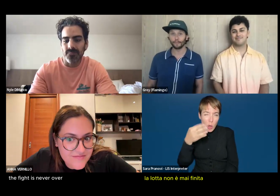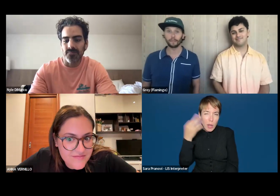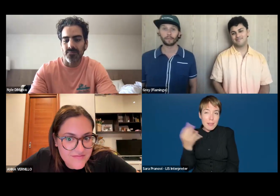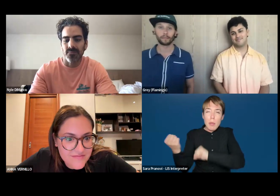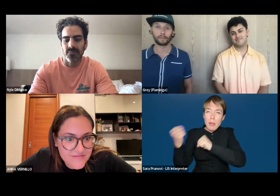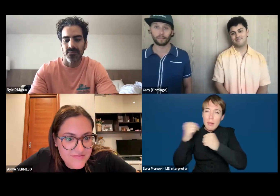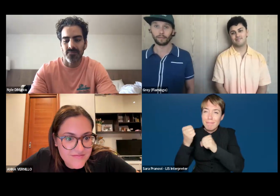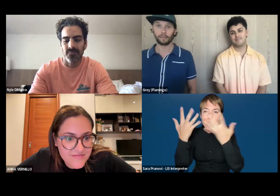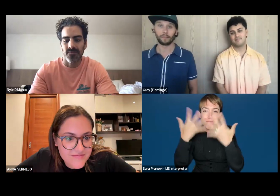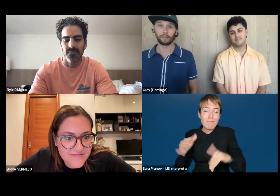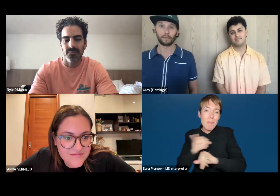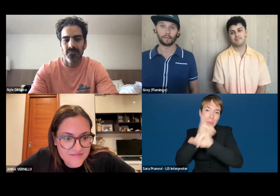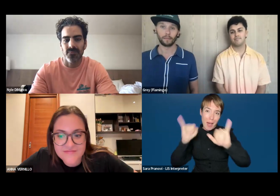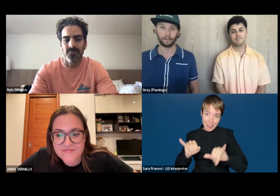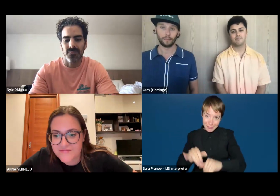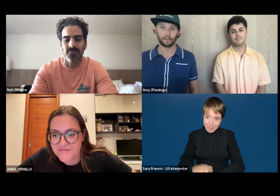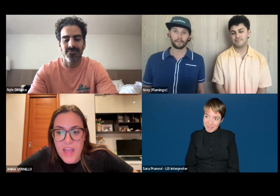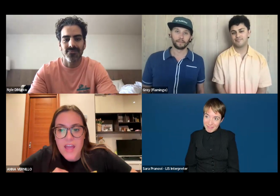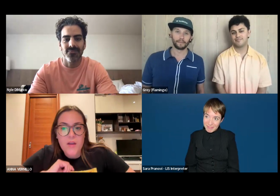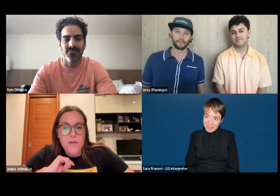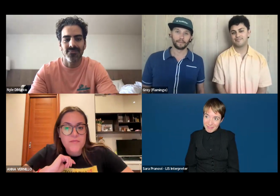over.